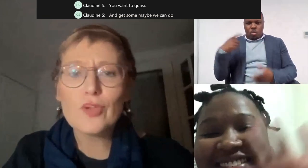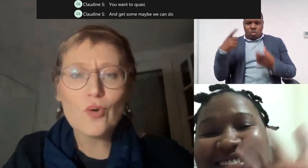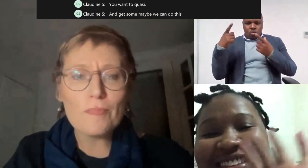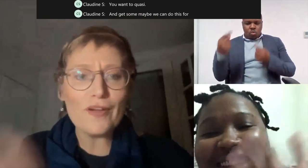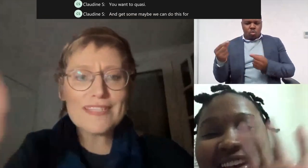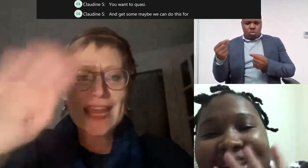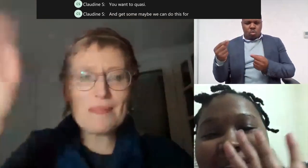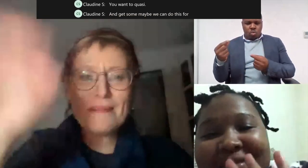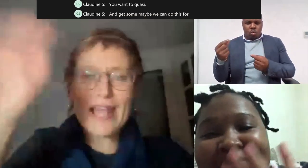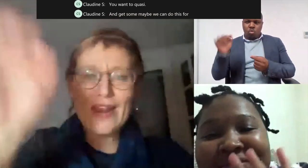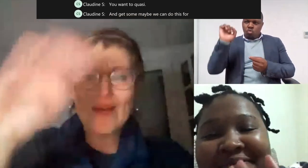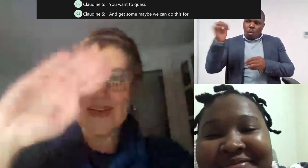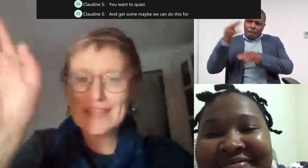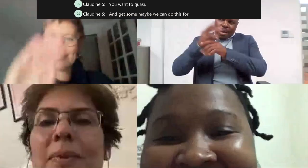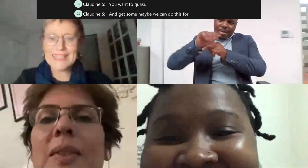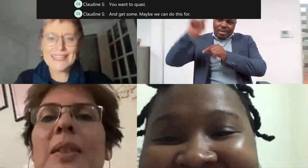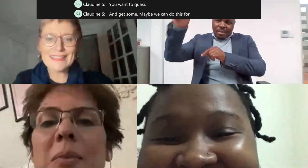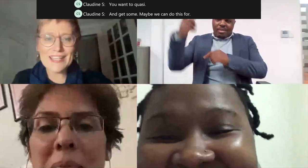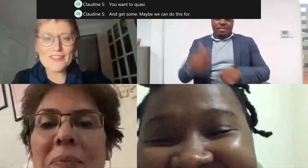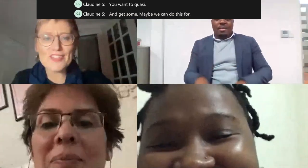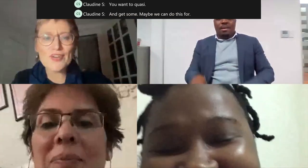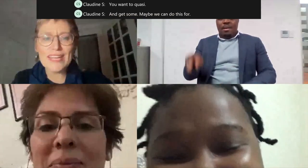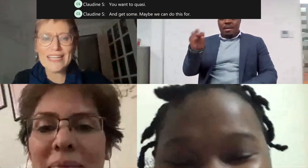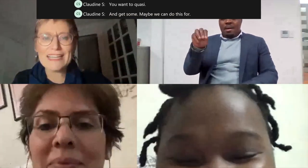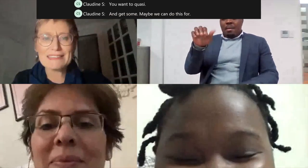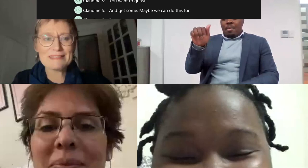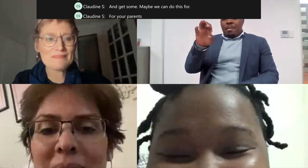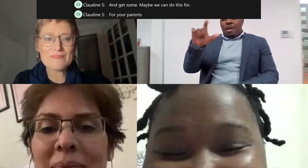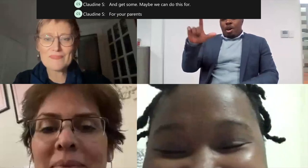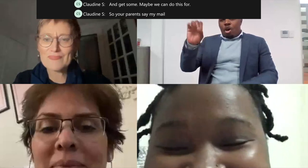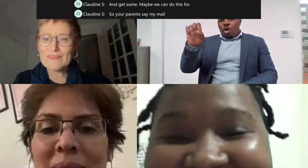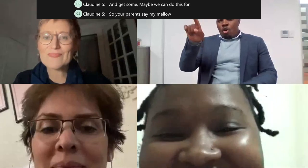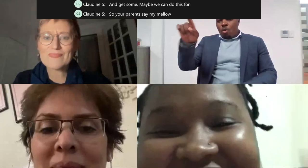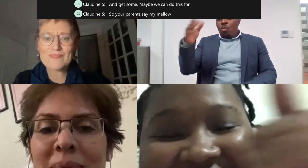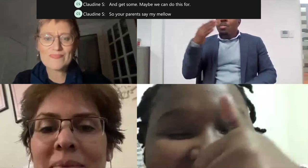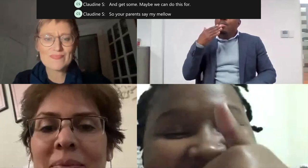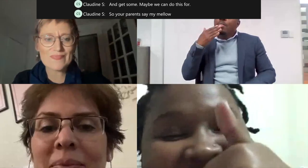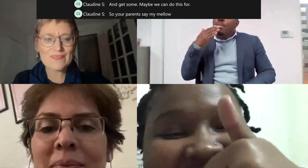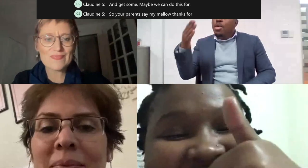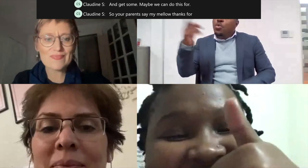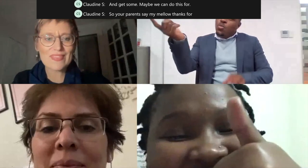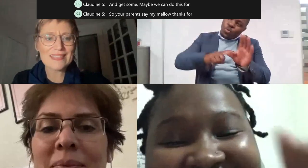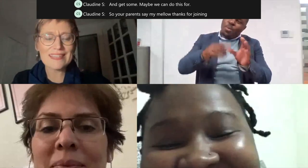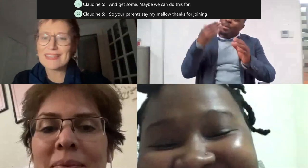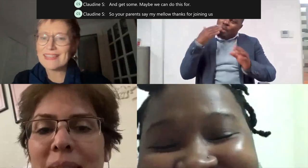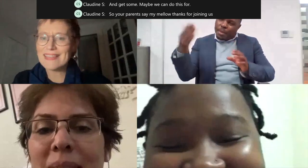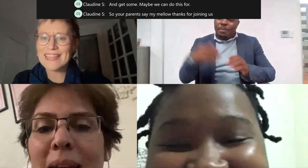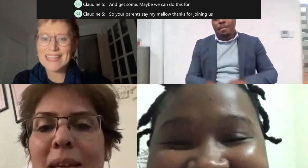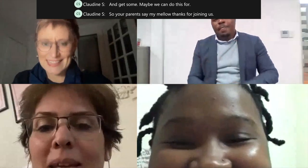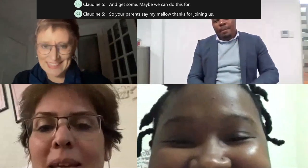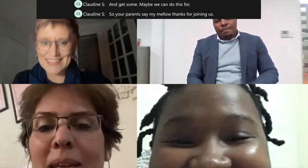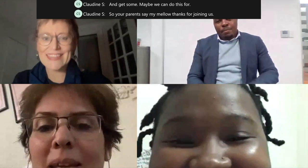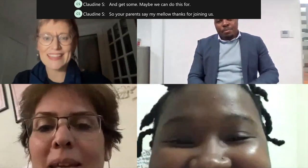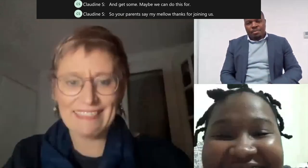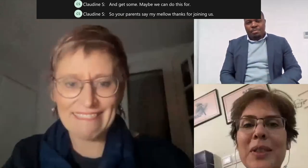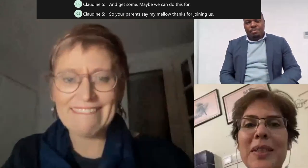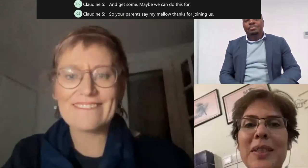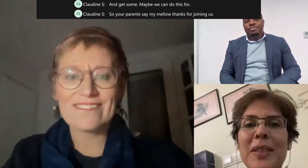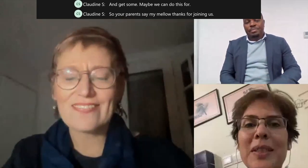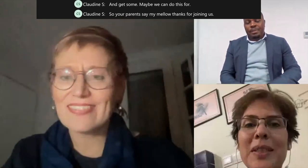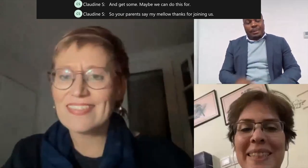for your parents. Hey, Mamelo, thanks for joining us. Yes, thank you.